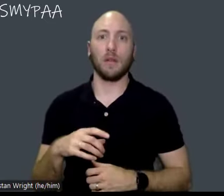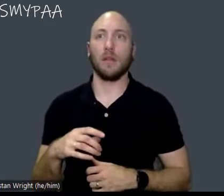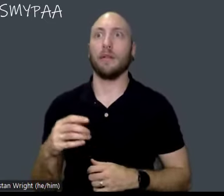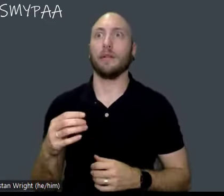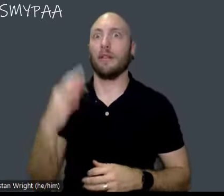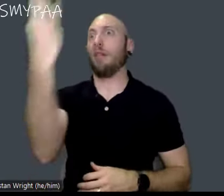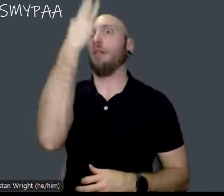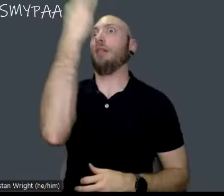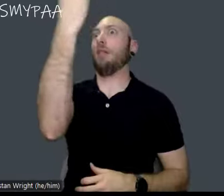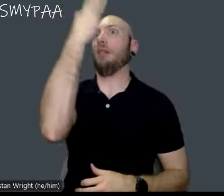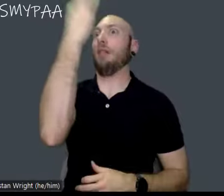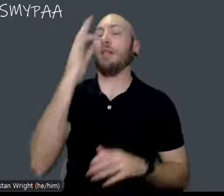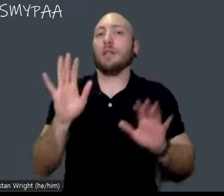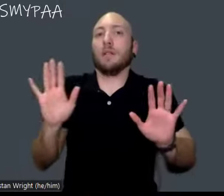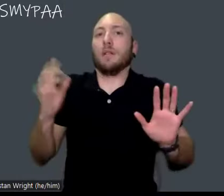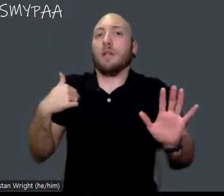everything religious.